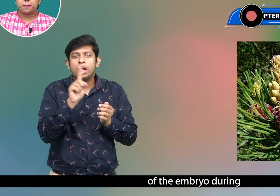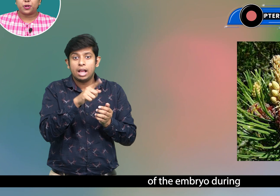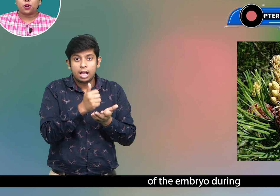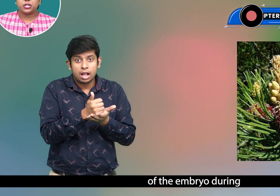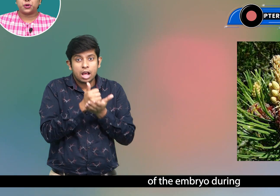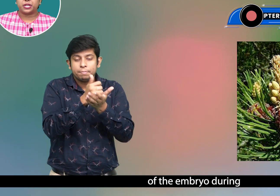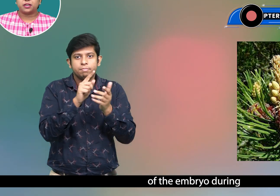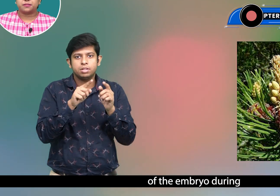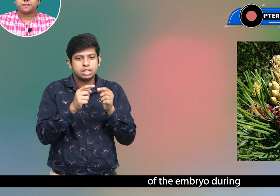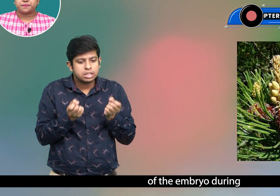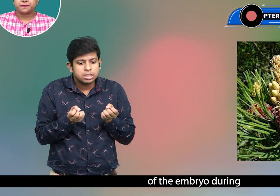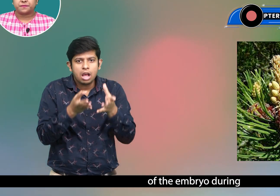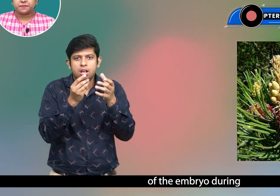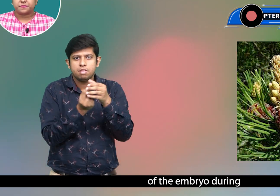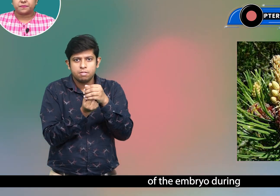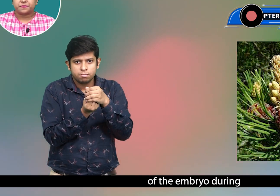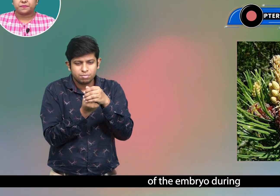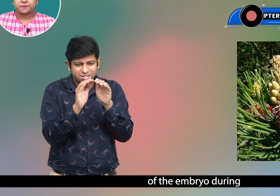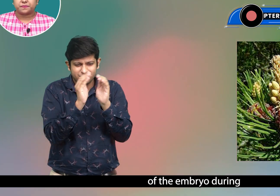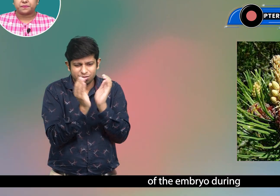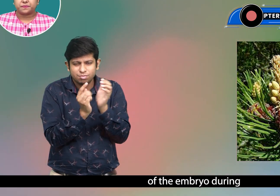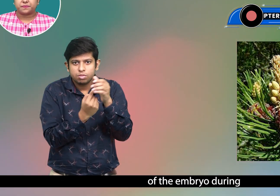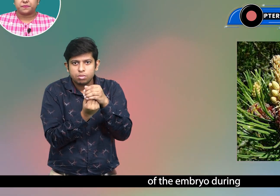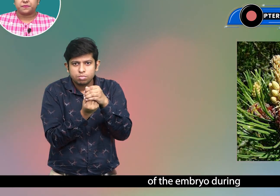the embryo during